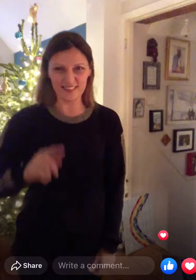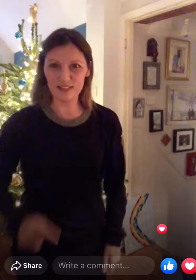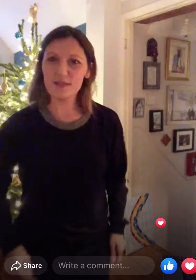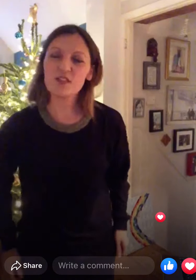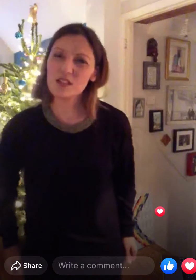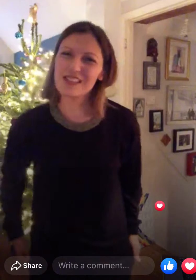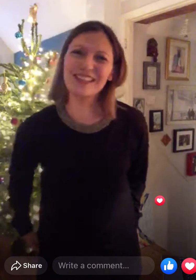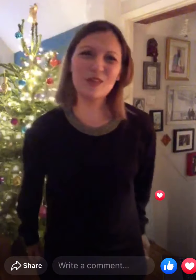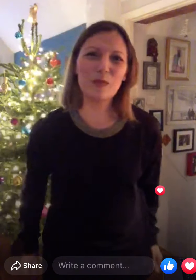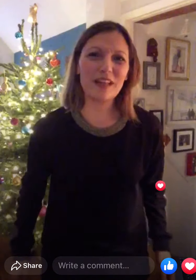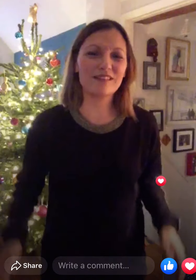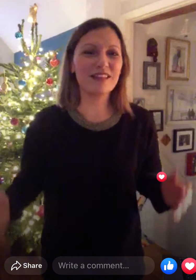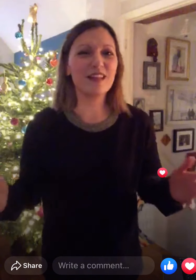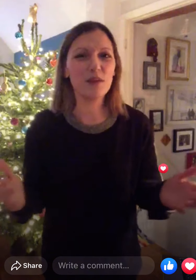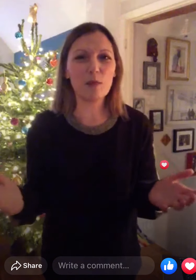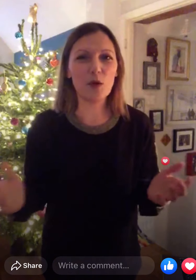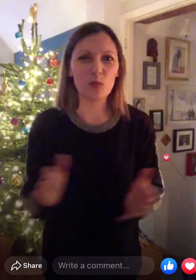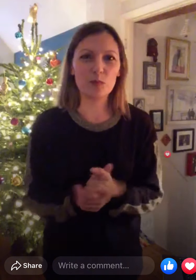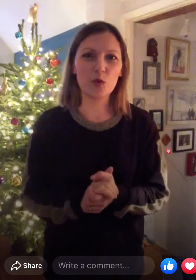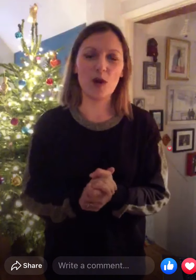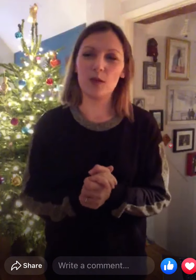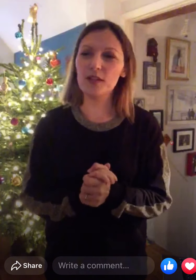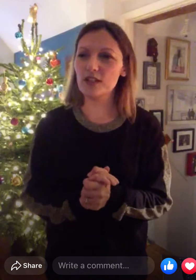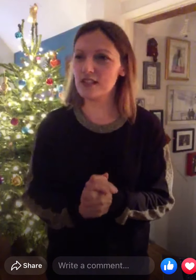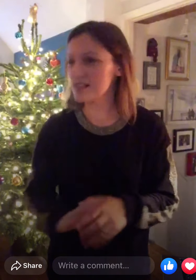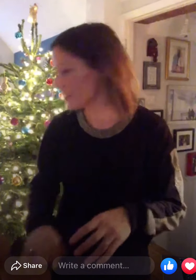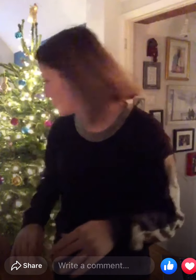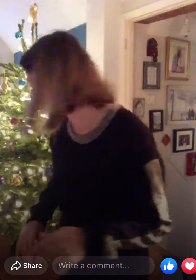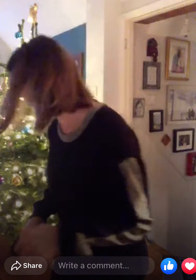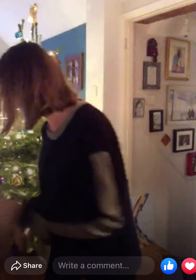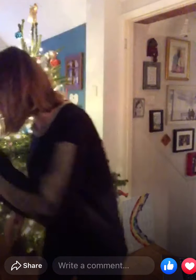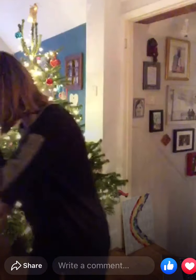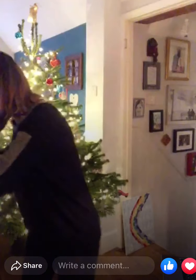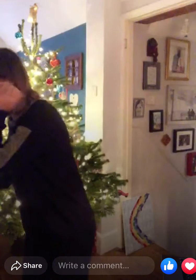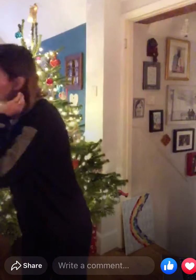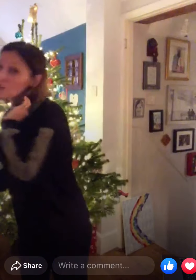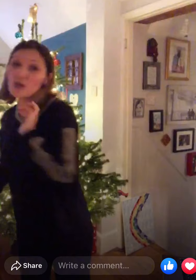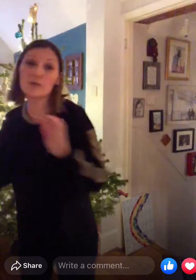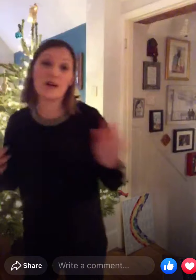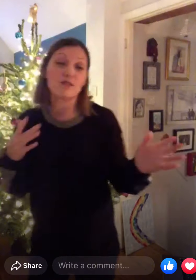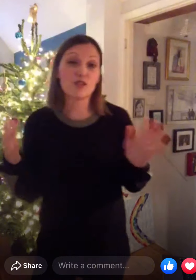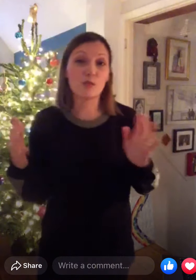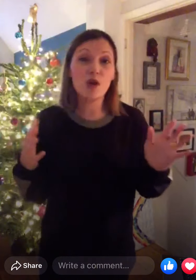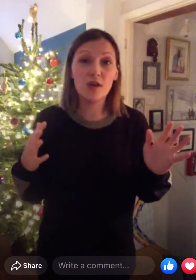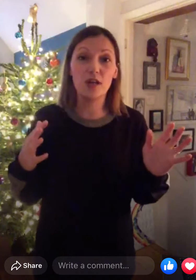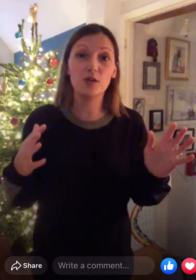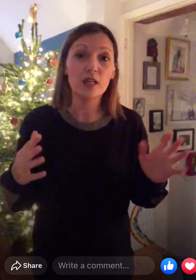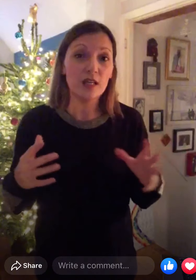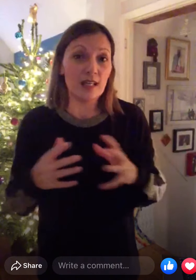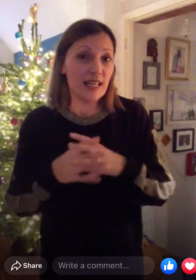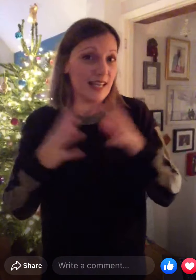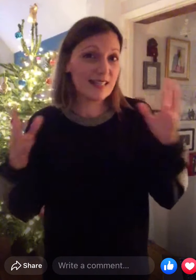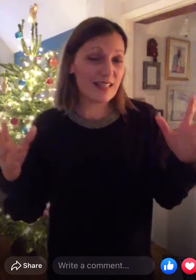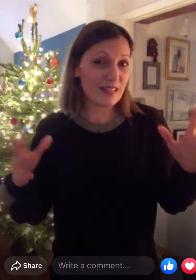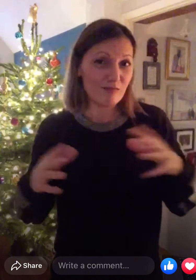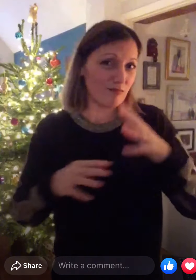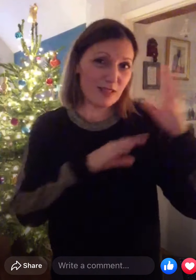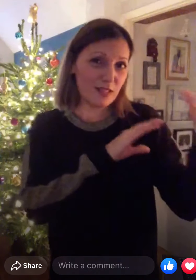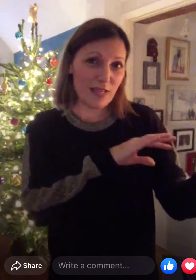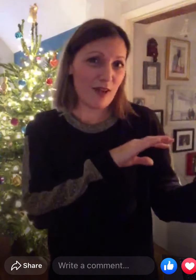Just a little bit. We're a pop choir. We're not going to sing soprano the whole time. And also the joy about the soprano is that you'd have